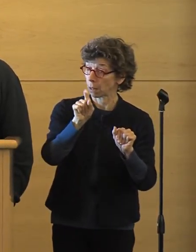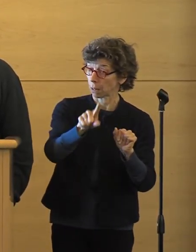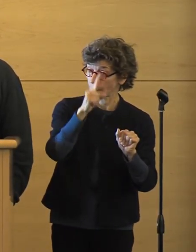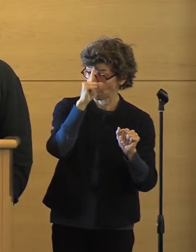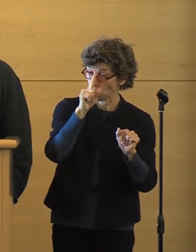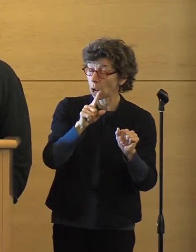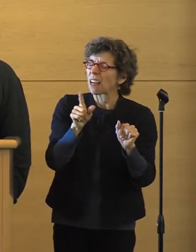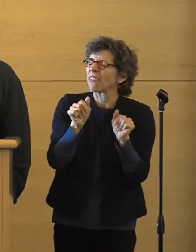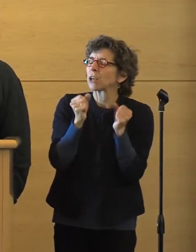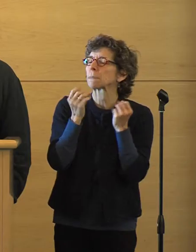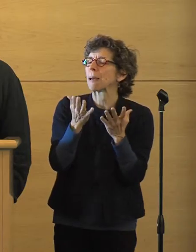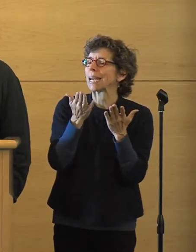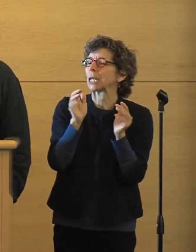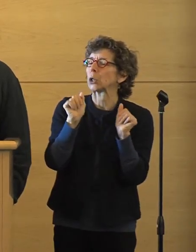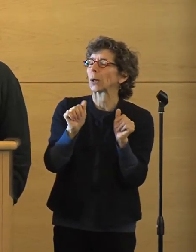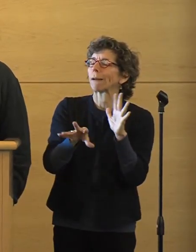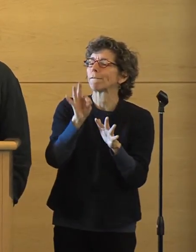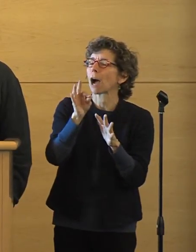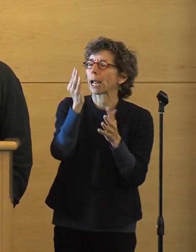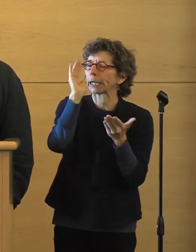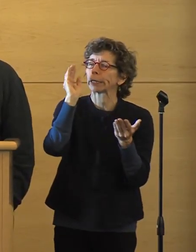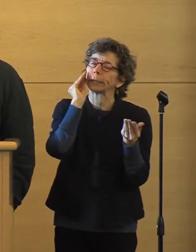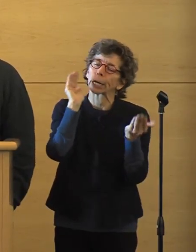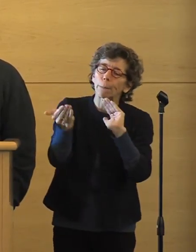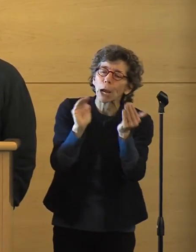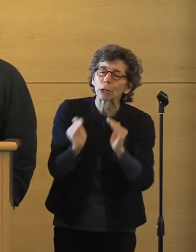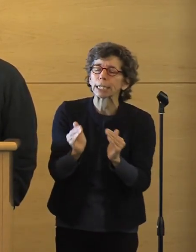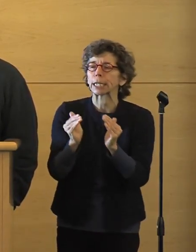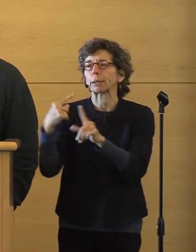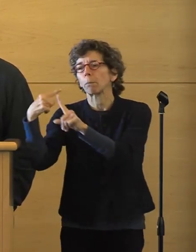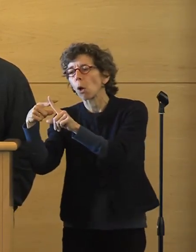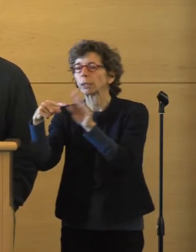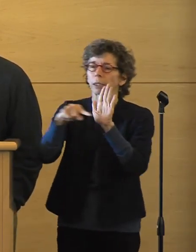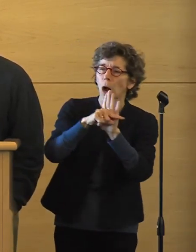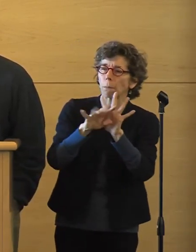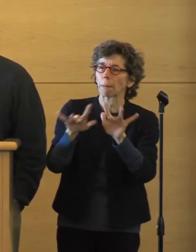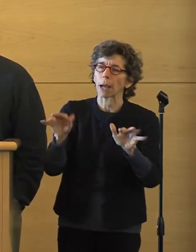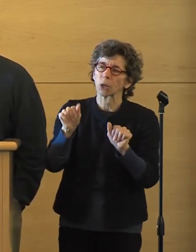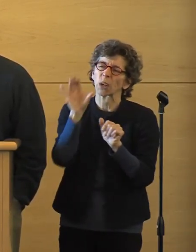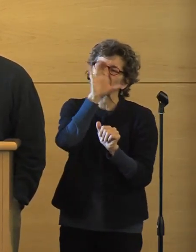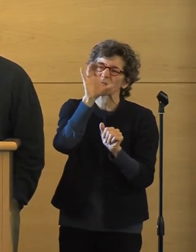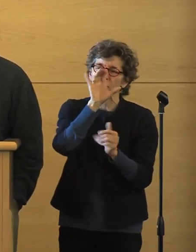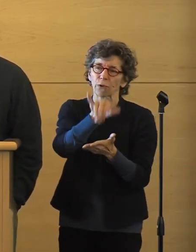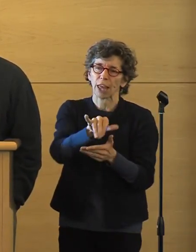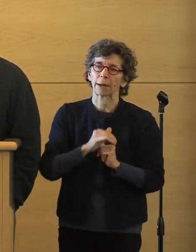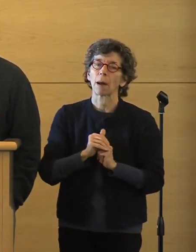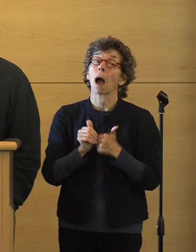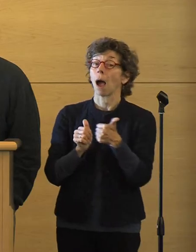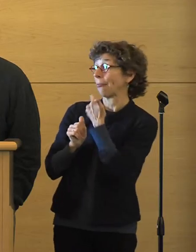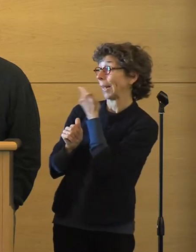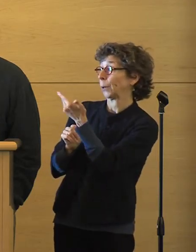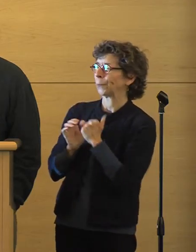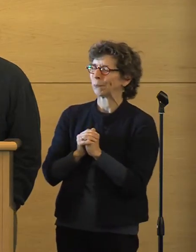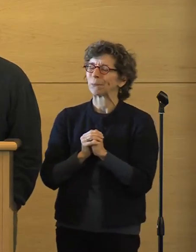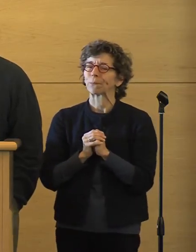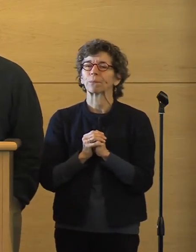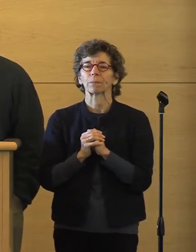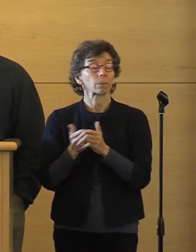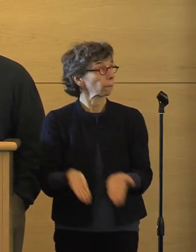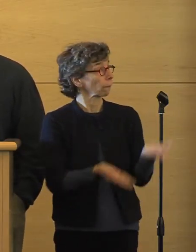internet is rich with great information if you just ask it. Is WordPress accessible?